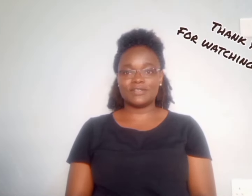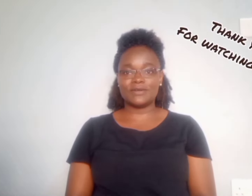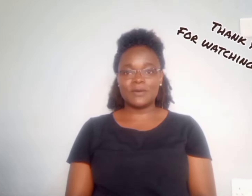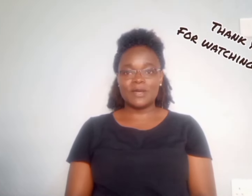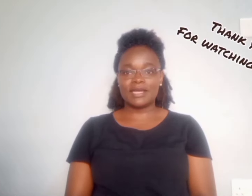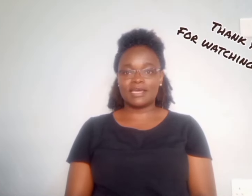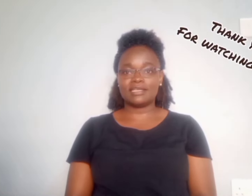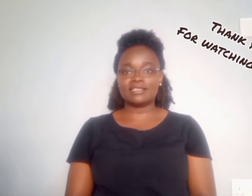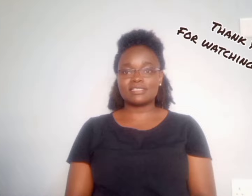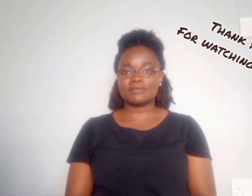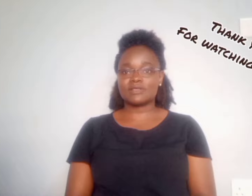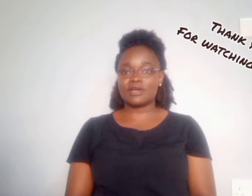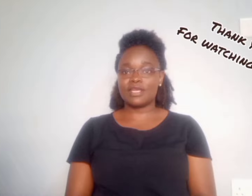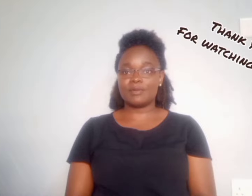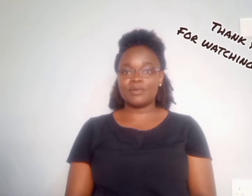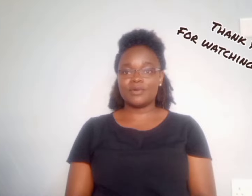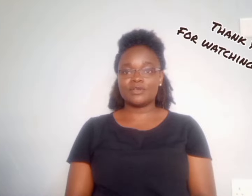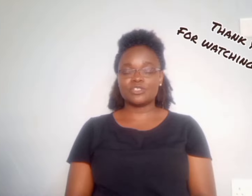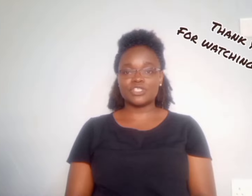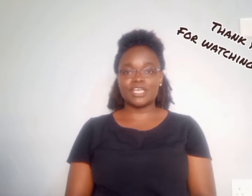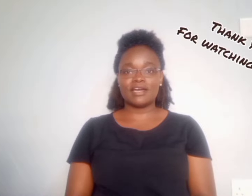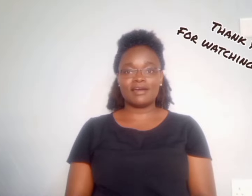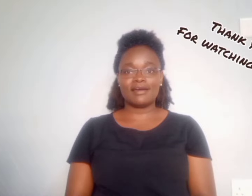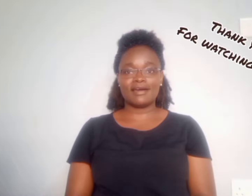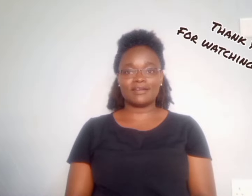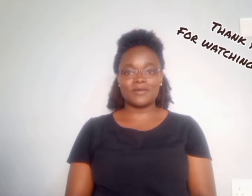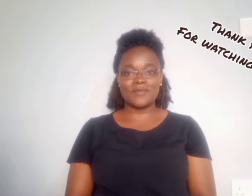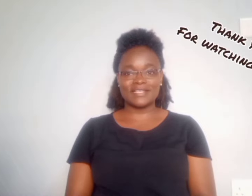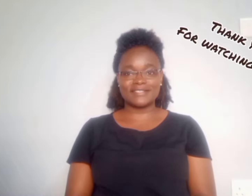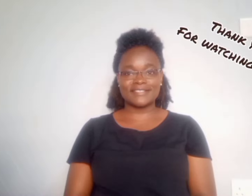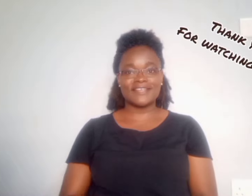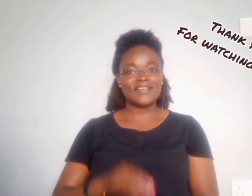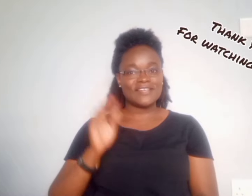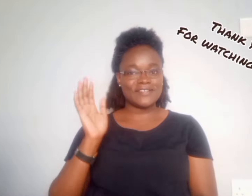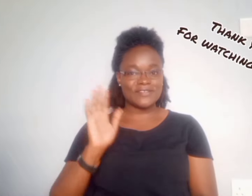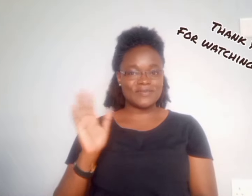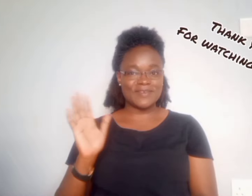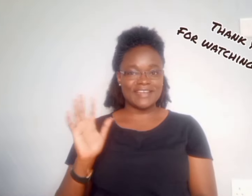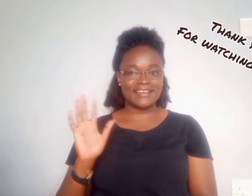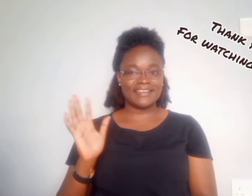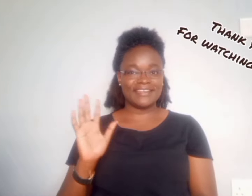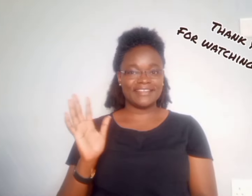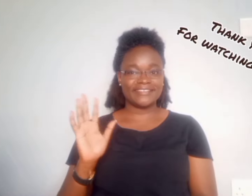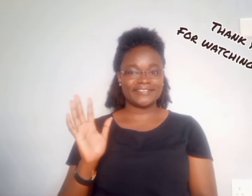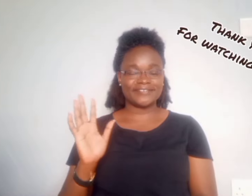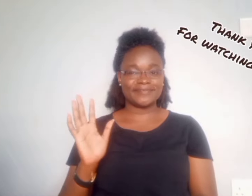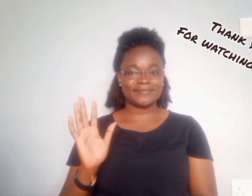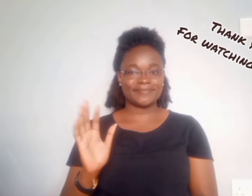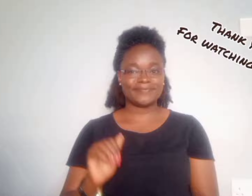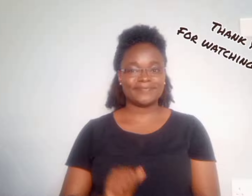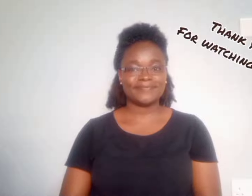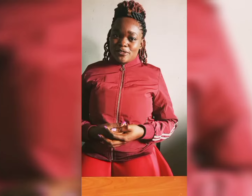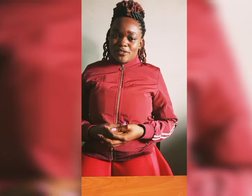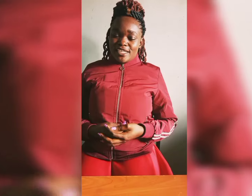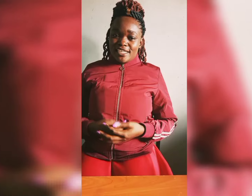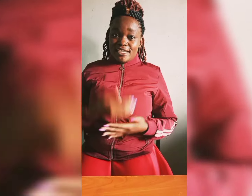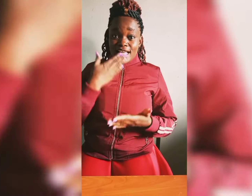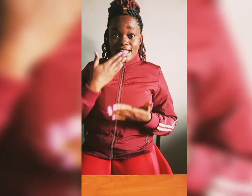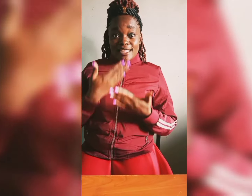video. Kindly subscribe, share, and comment. Goodbye. For tuning in.